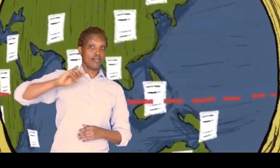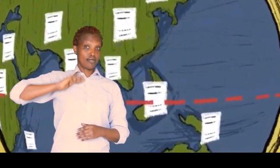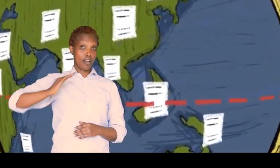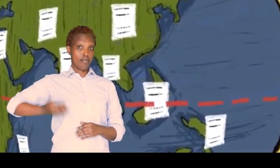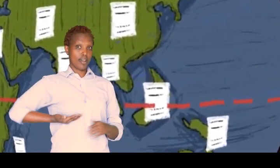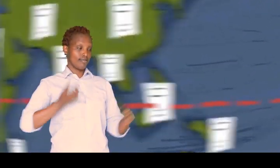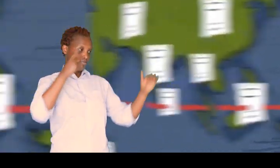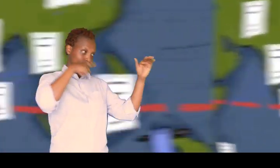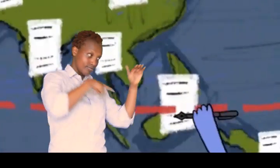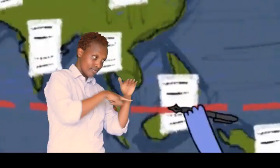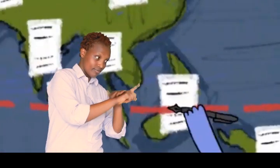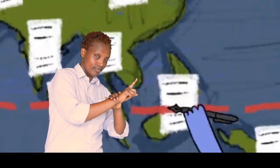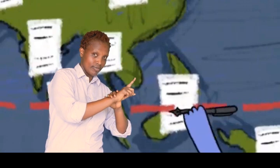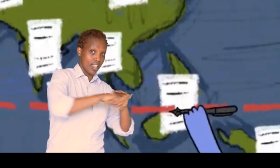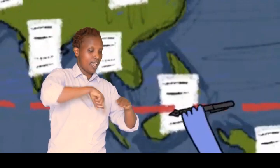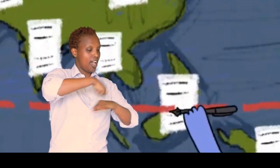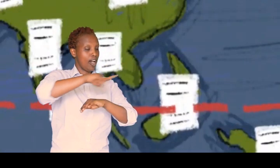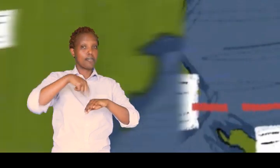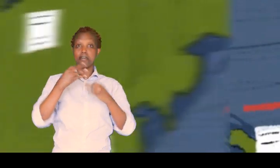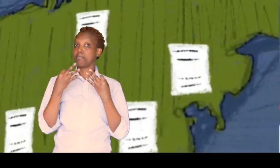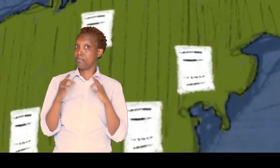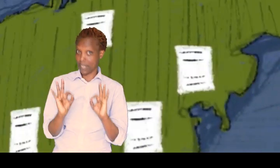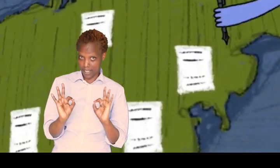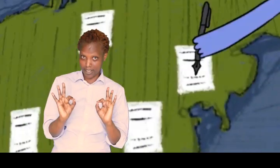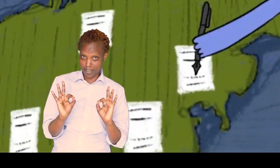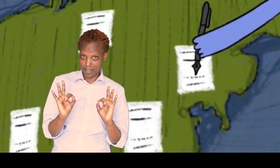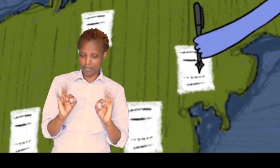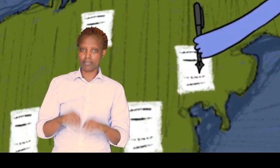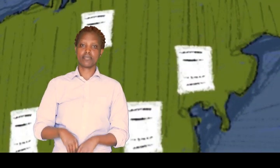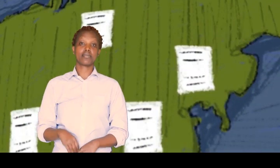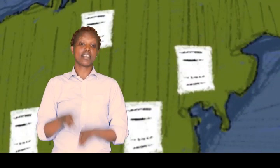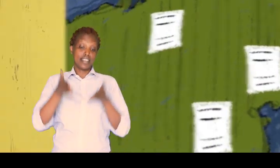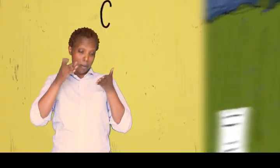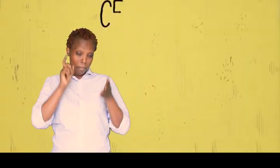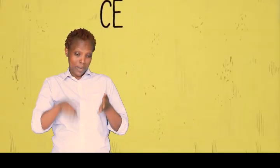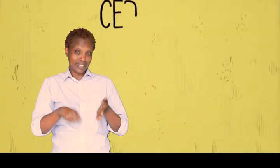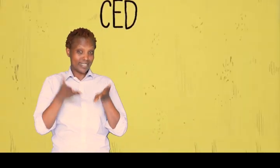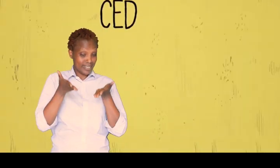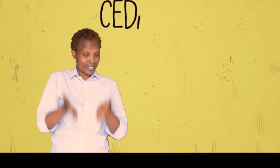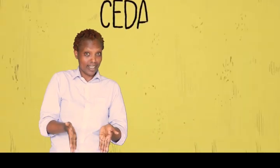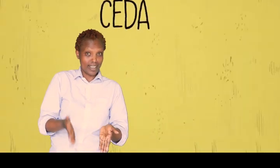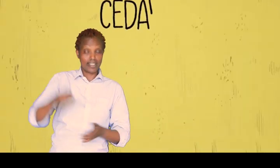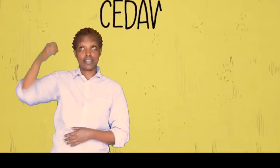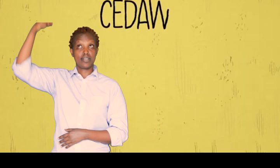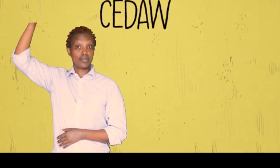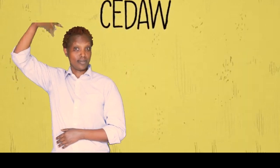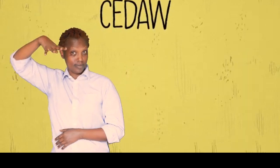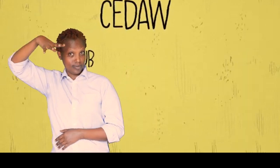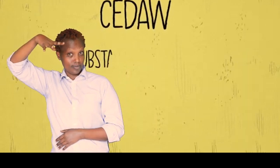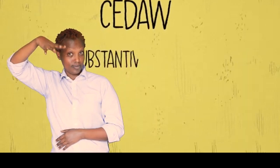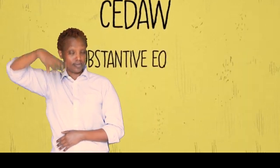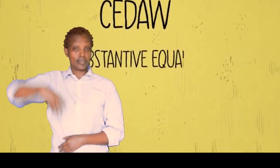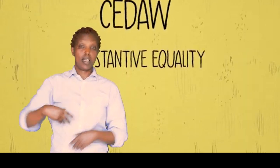For example, in this case, the library is open and accessible for everyone at all hours.